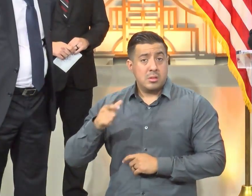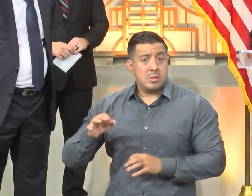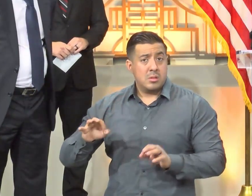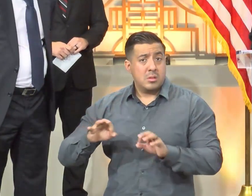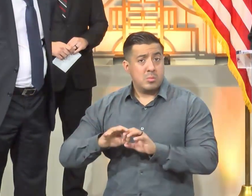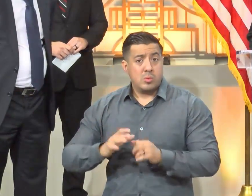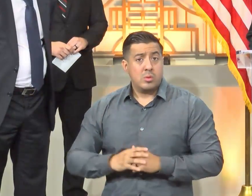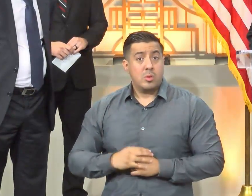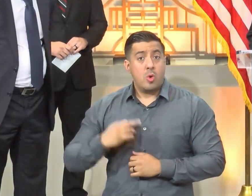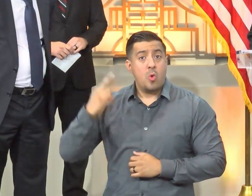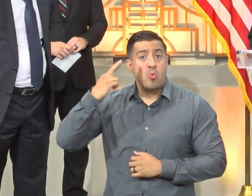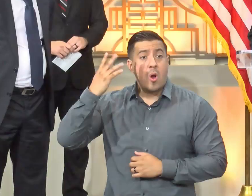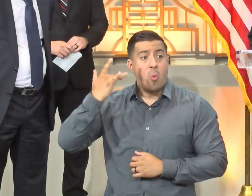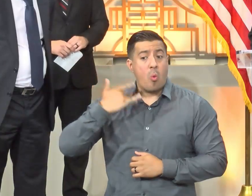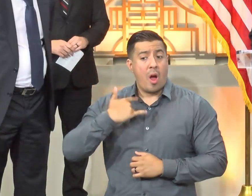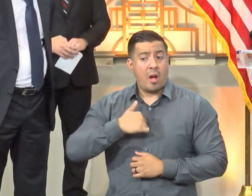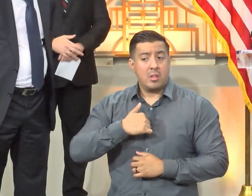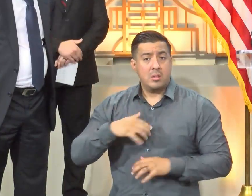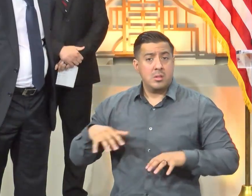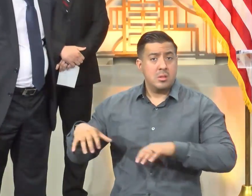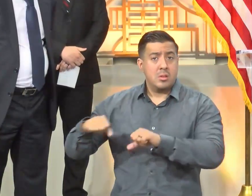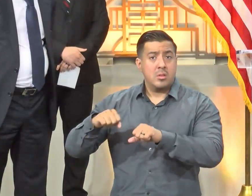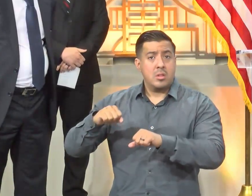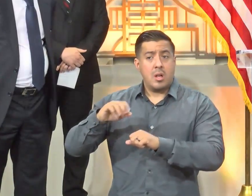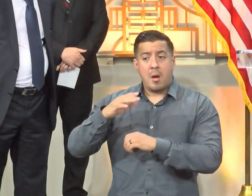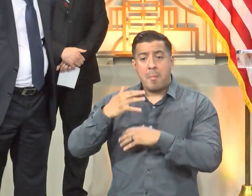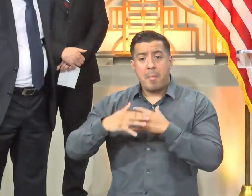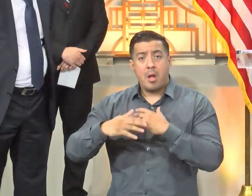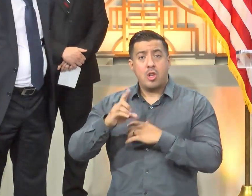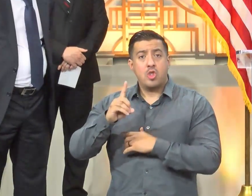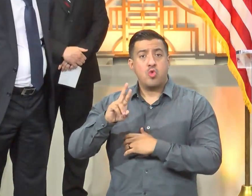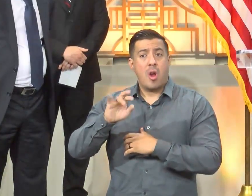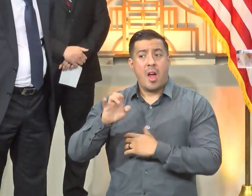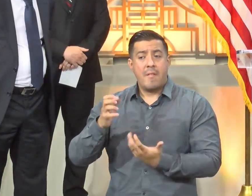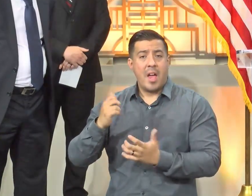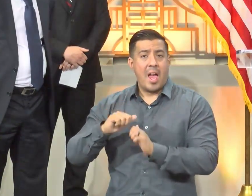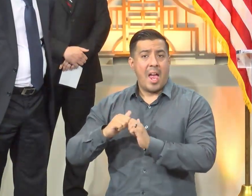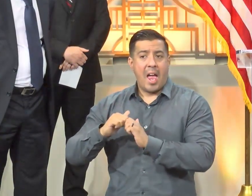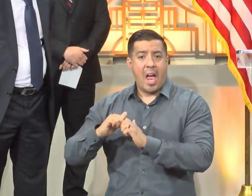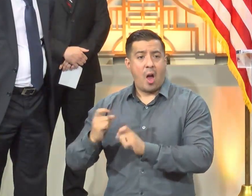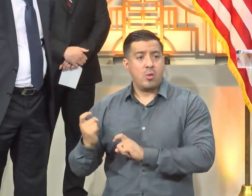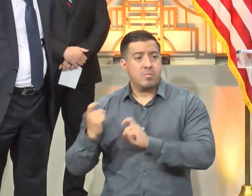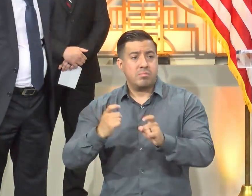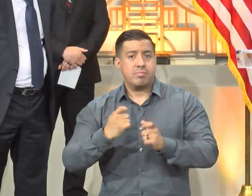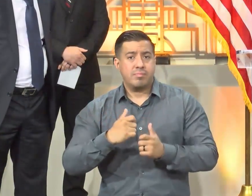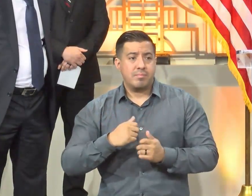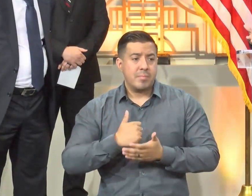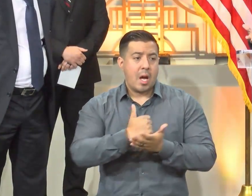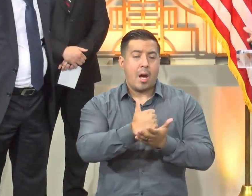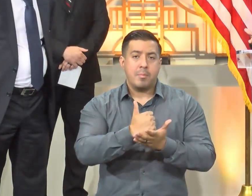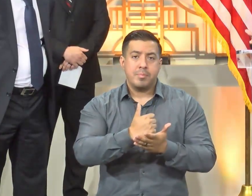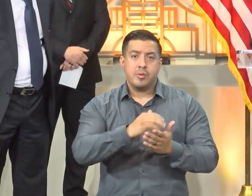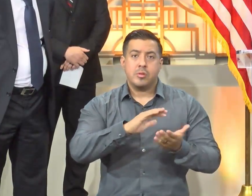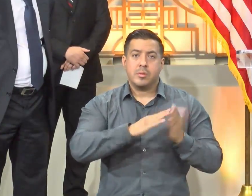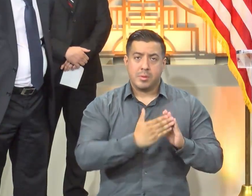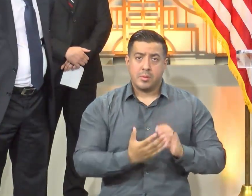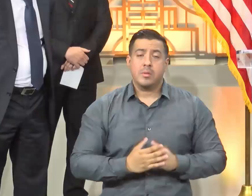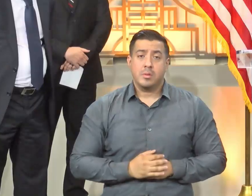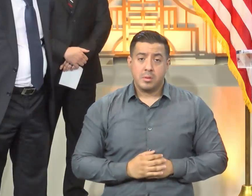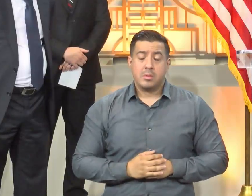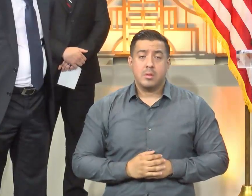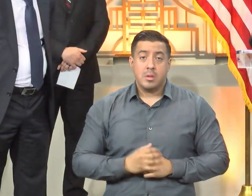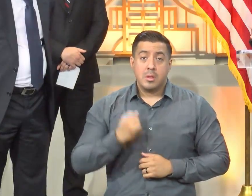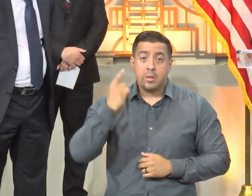the reason that I do give the blood drives, because it is the way to pay it forward and to give back. And the thing about it is